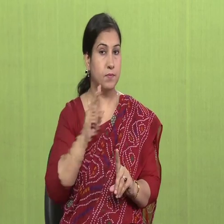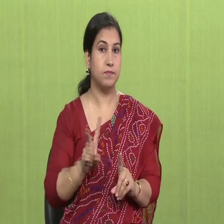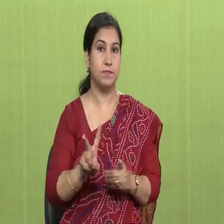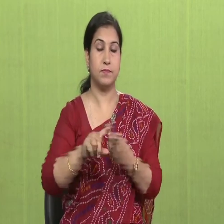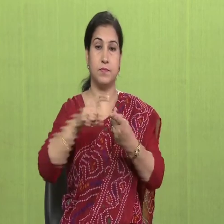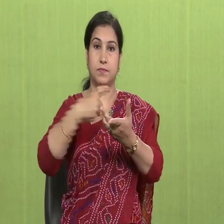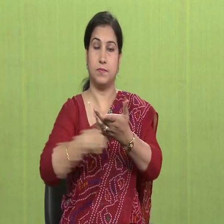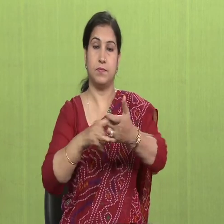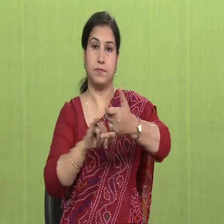the